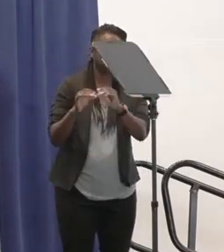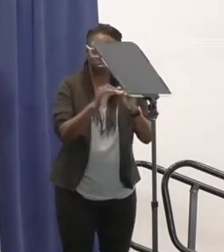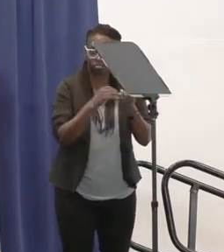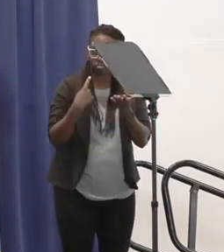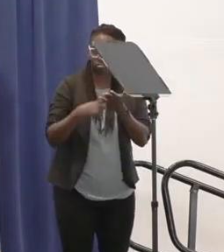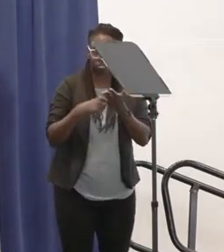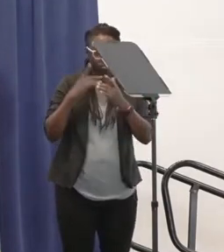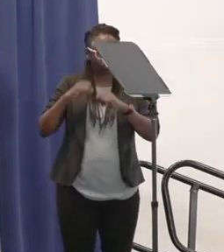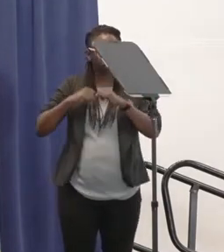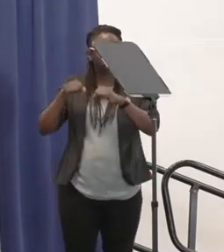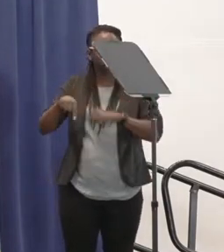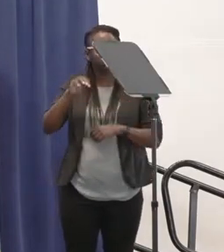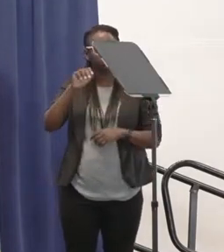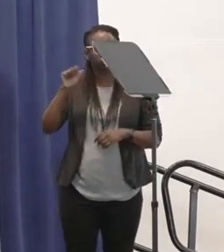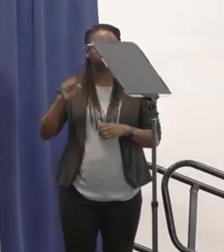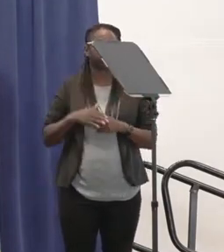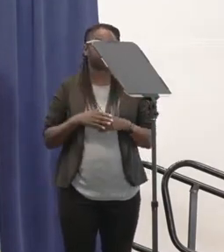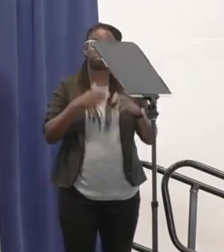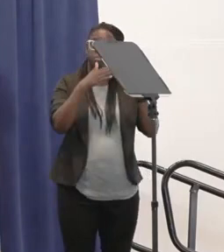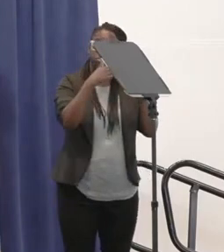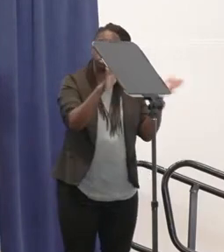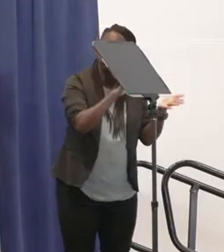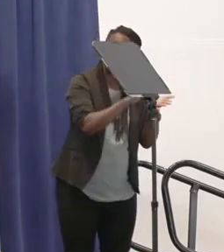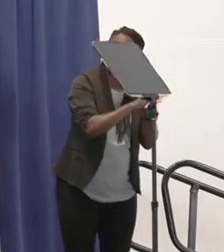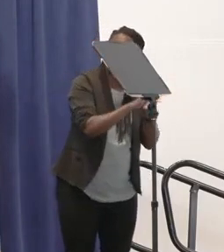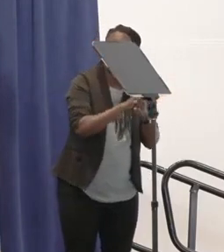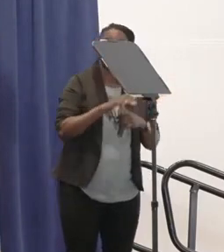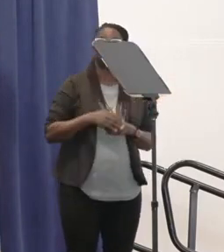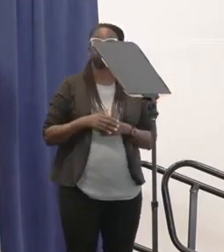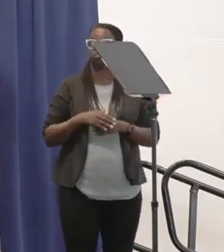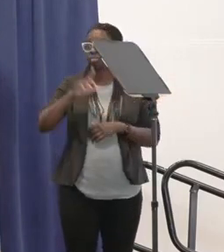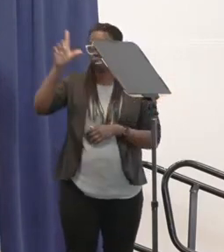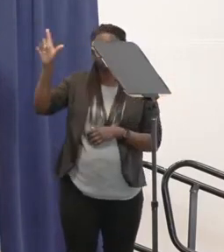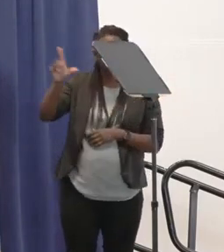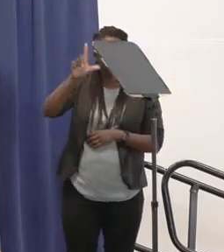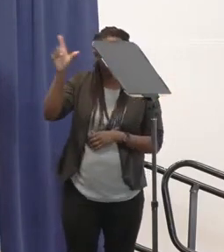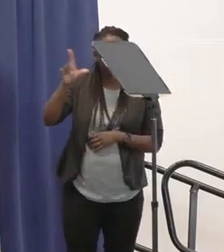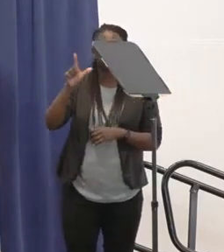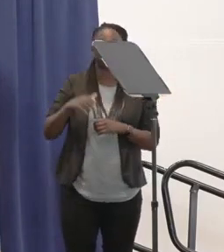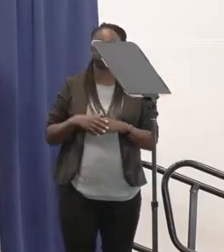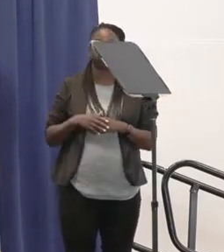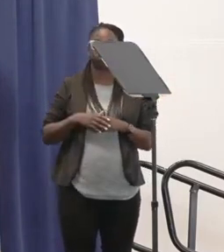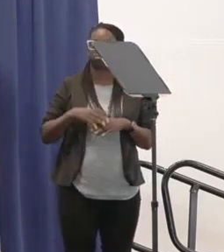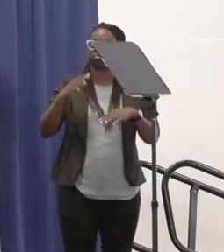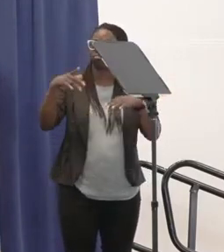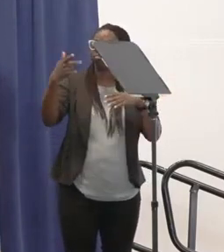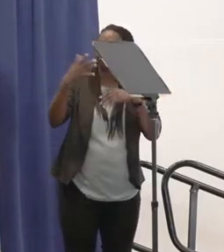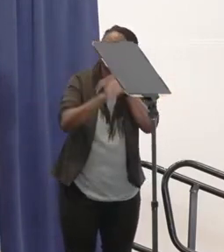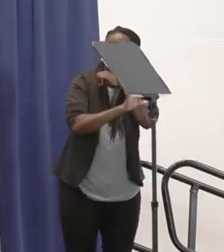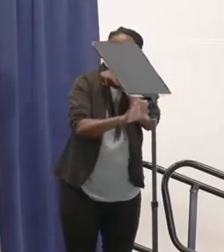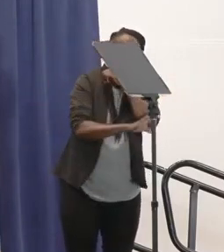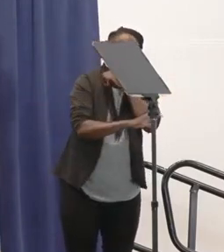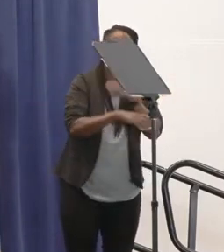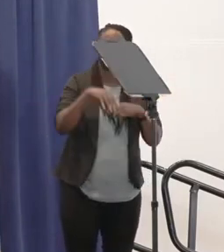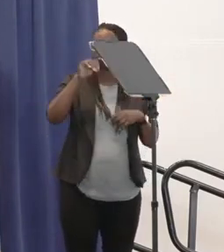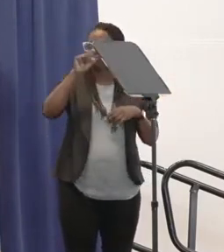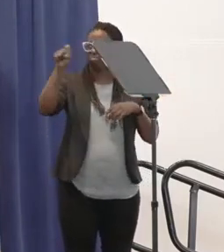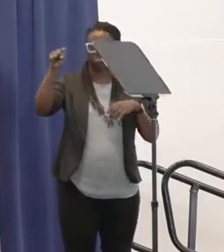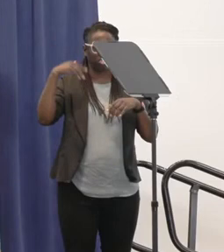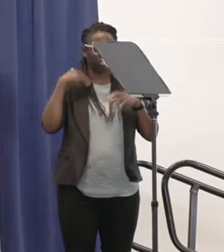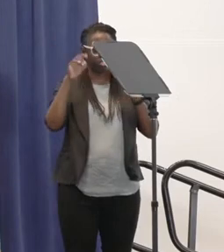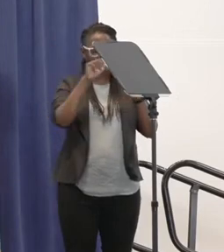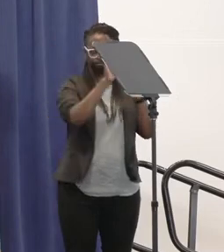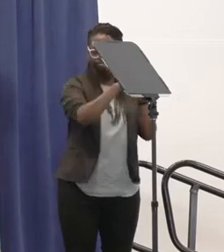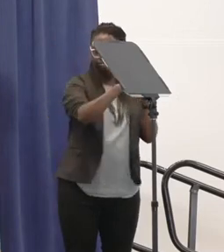public school, public library. We enshrine the right to an education in our Constitution. Not everyone does that.